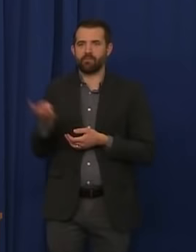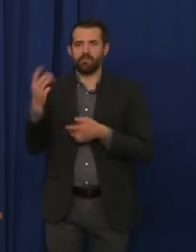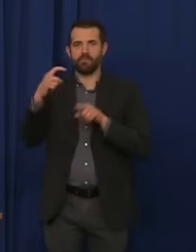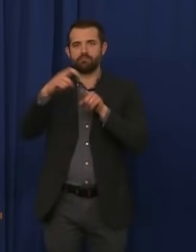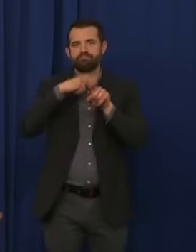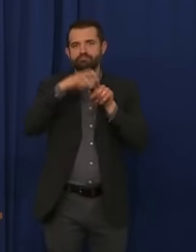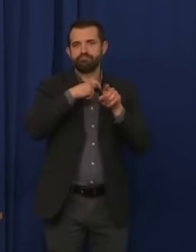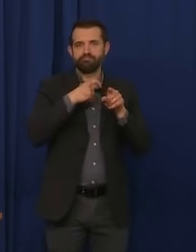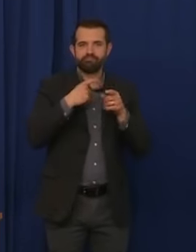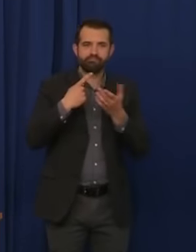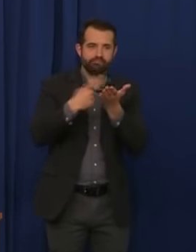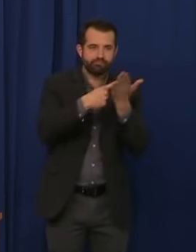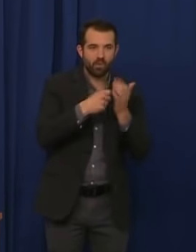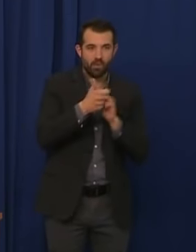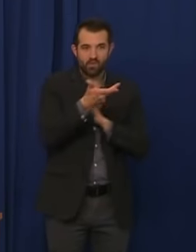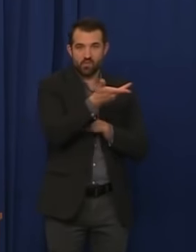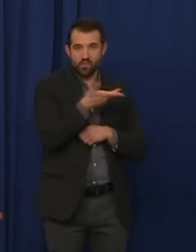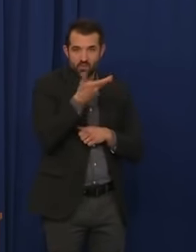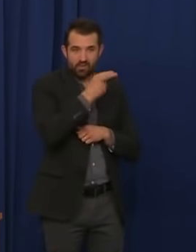Governor Sununu, and myself.